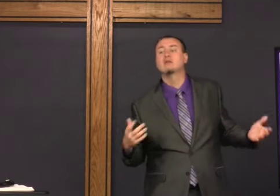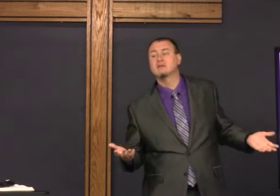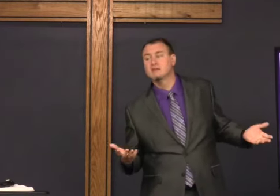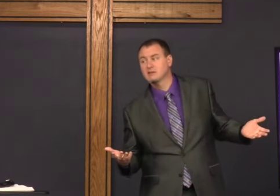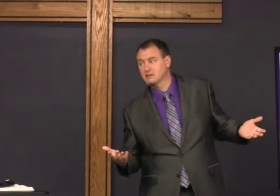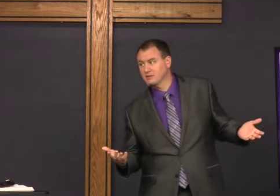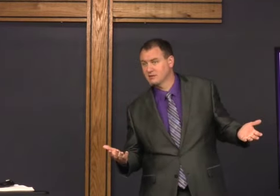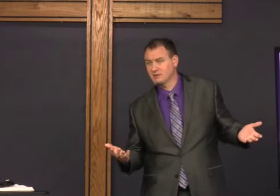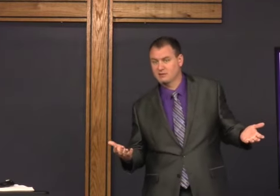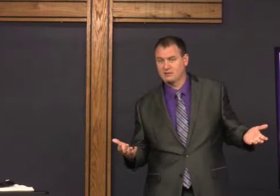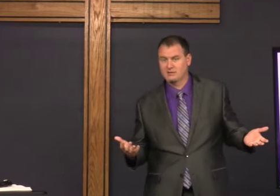in what?